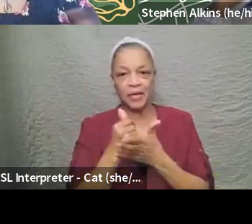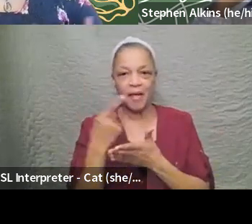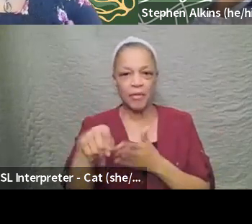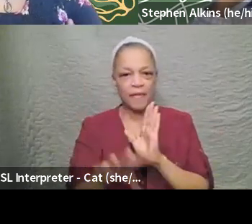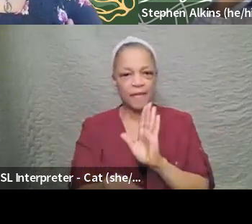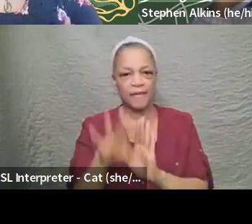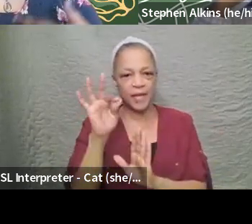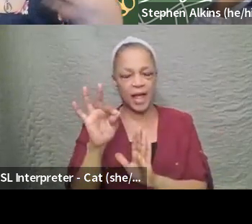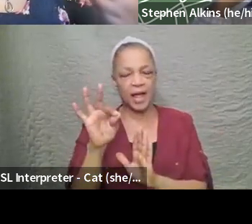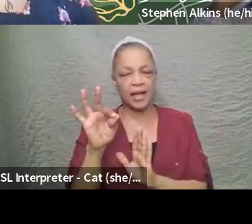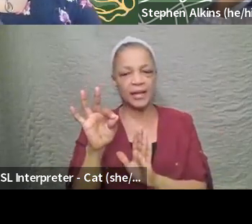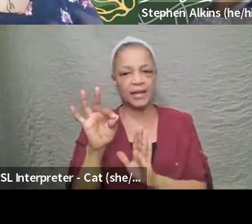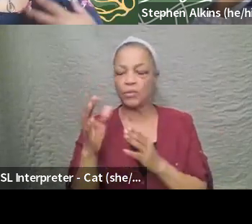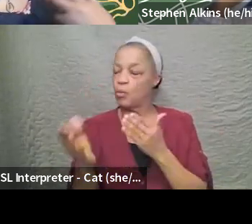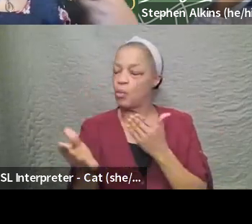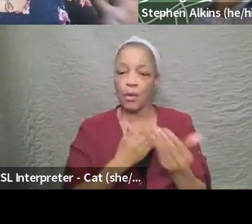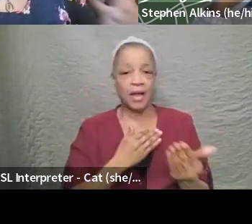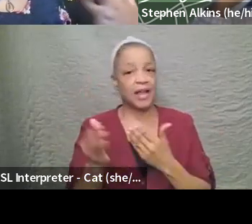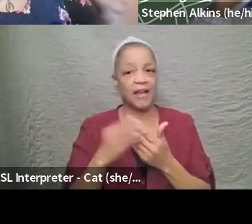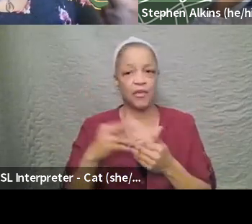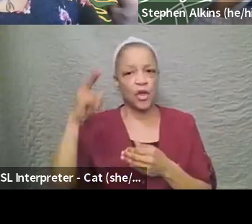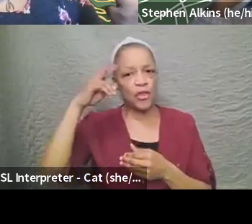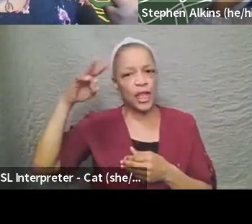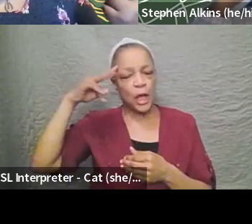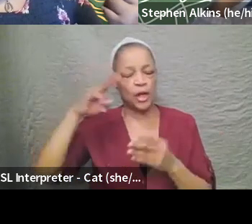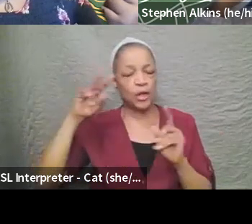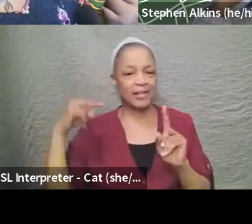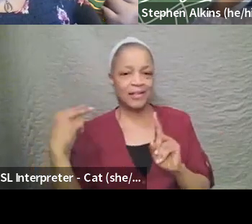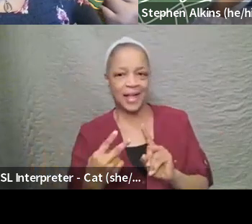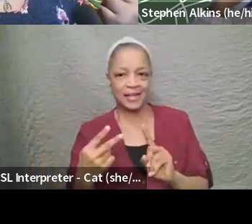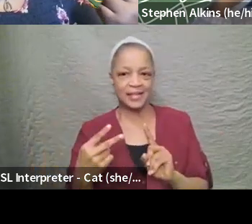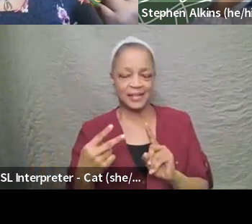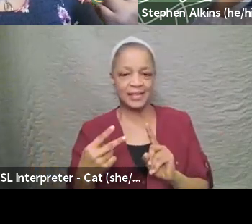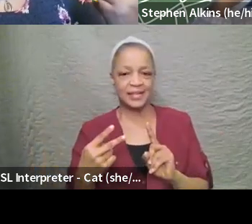find whatever theoretical lenses or